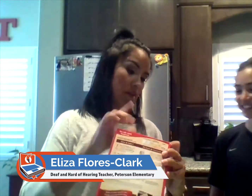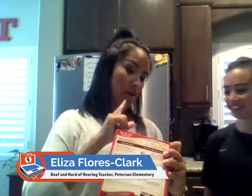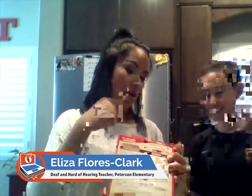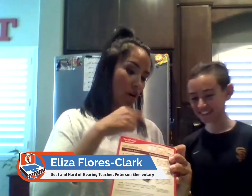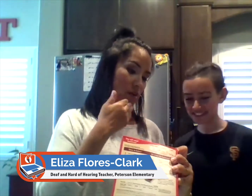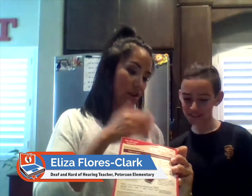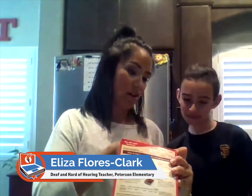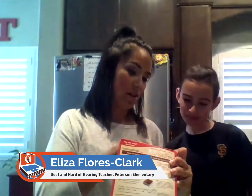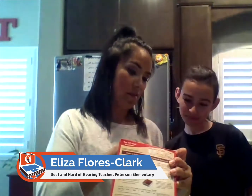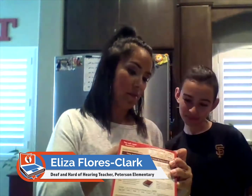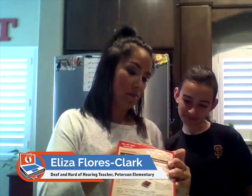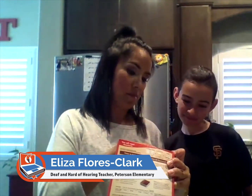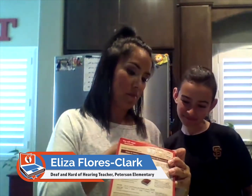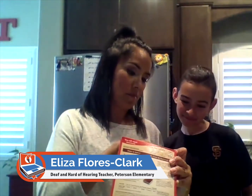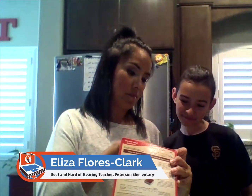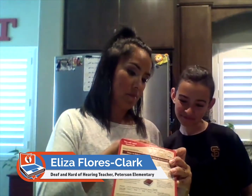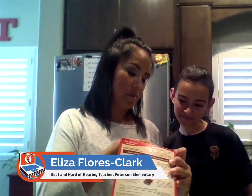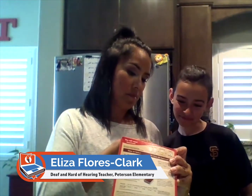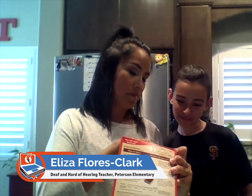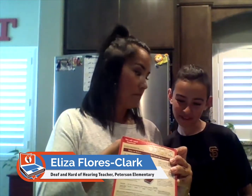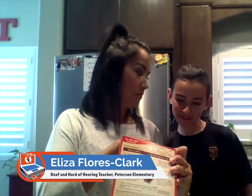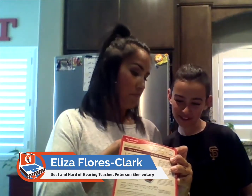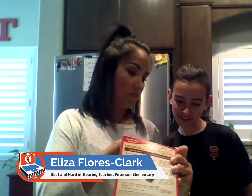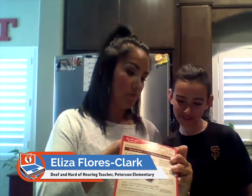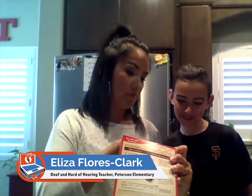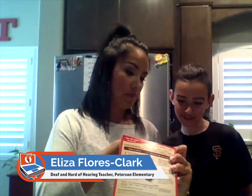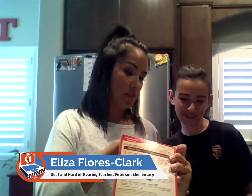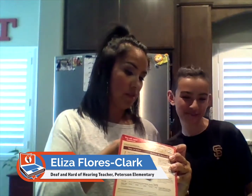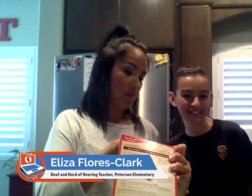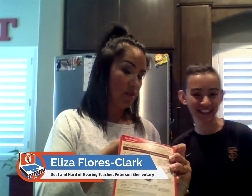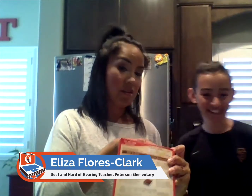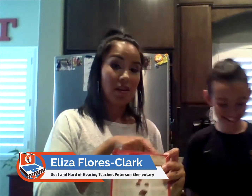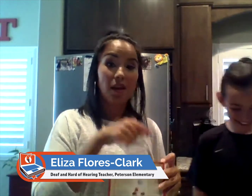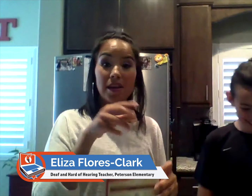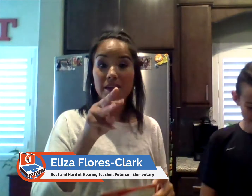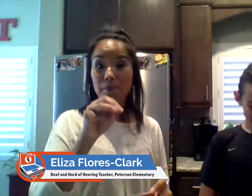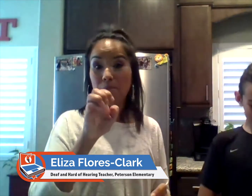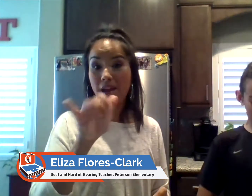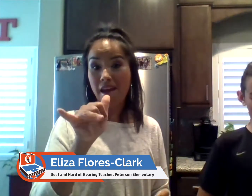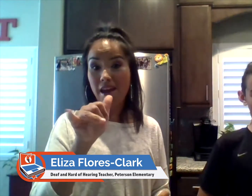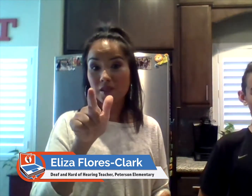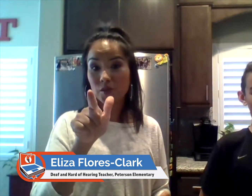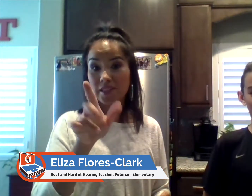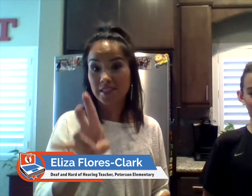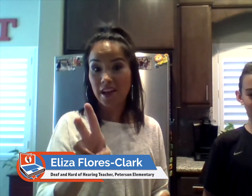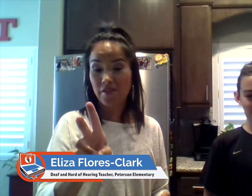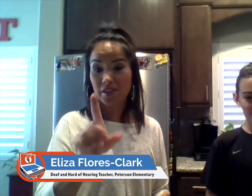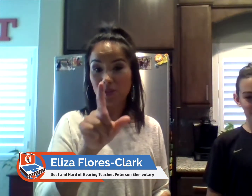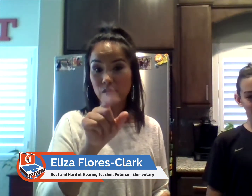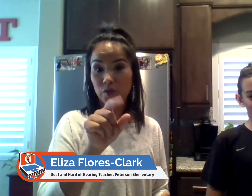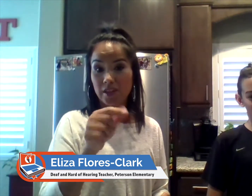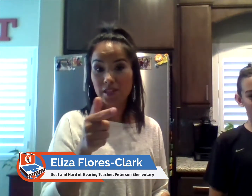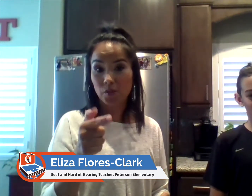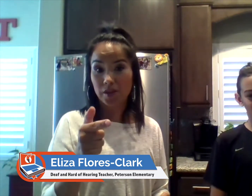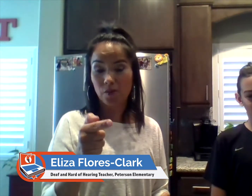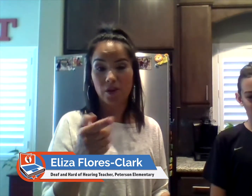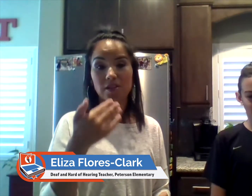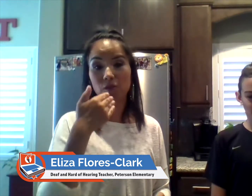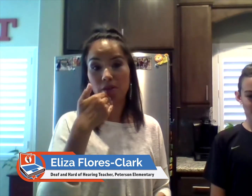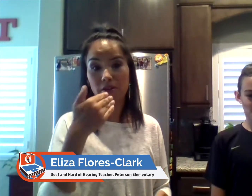are we good? May 27th, 2021, yeah. May 27th, 2021. So we are good.